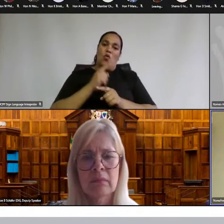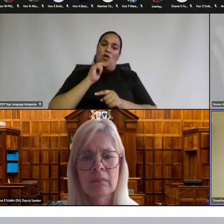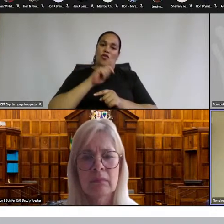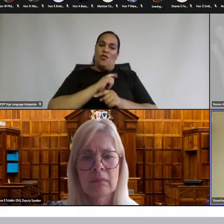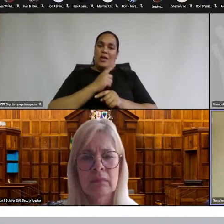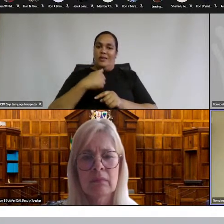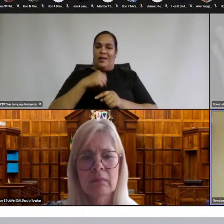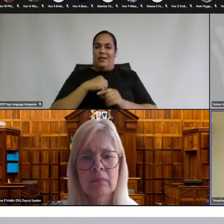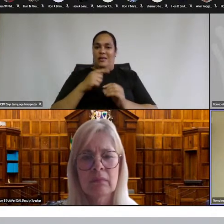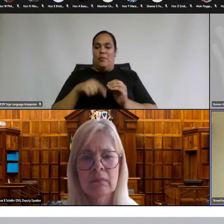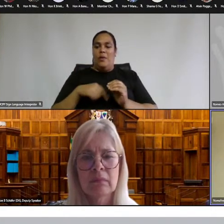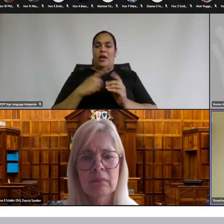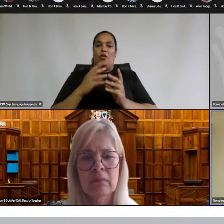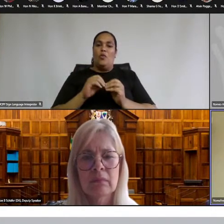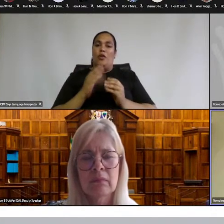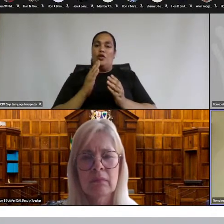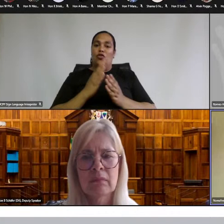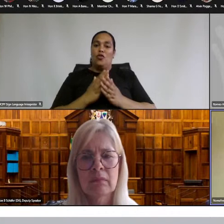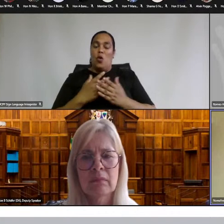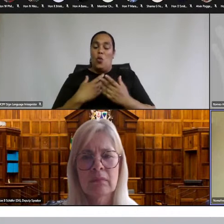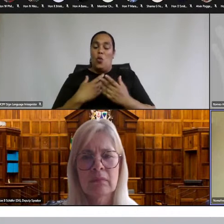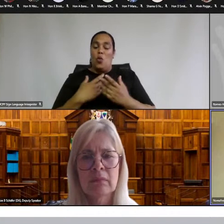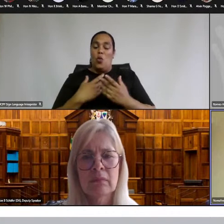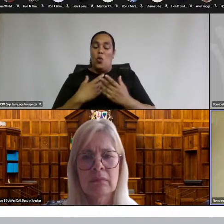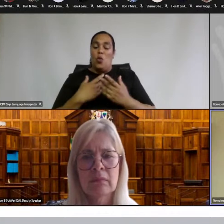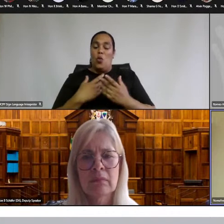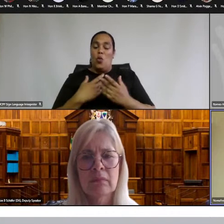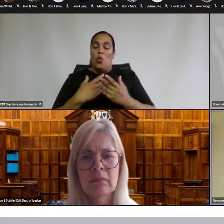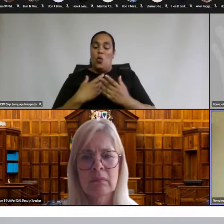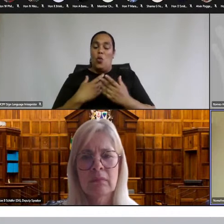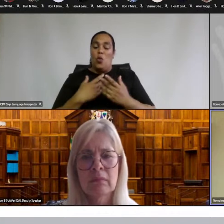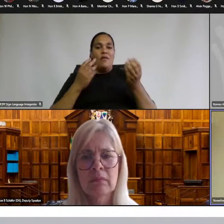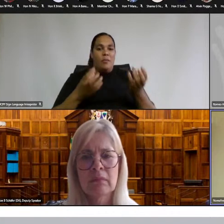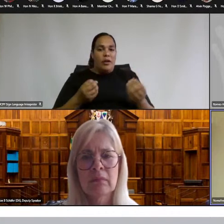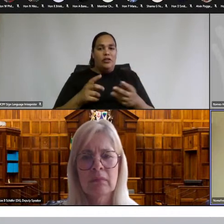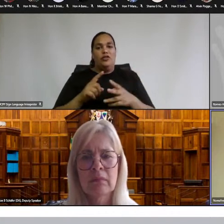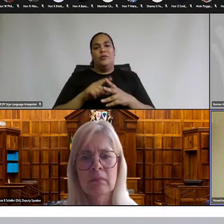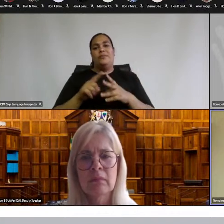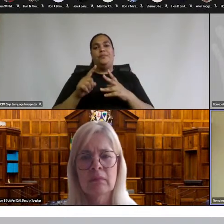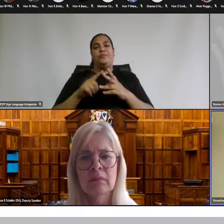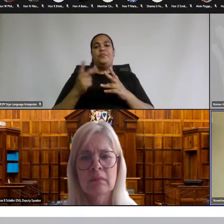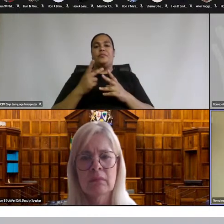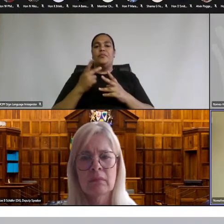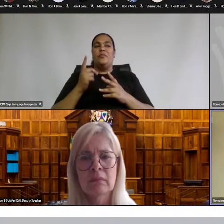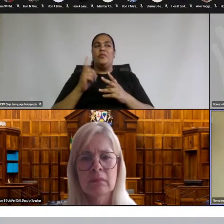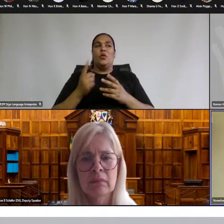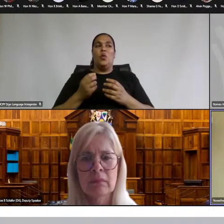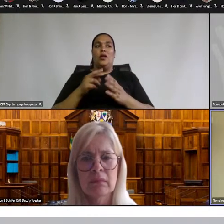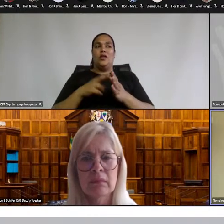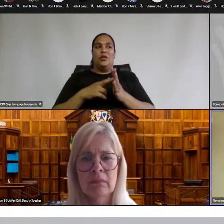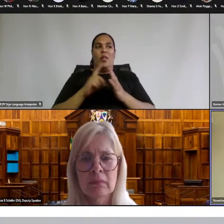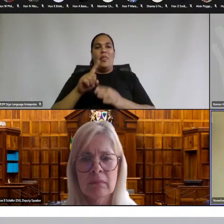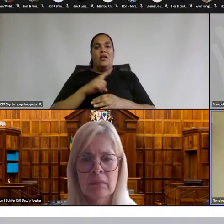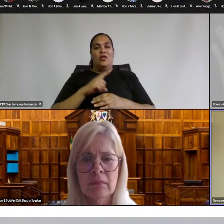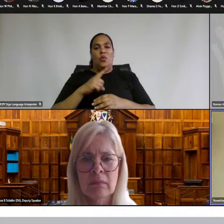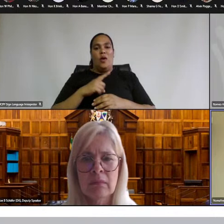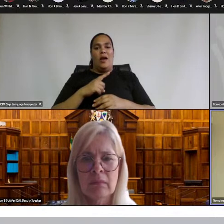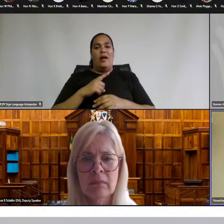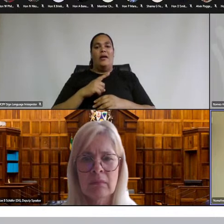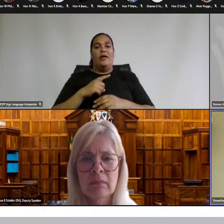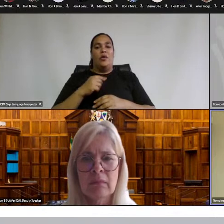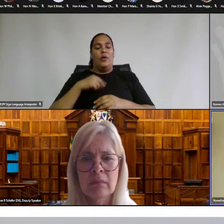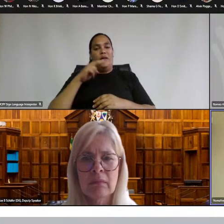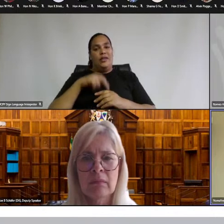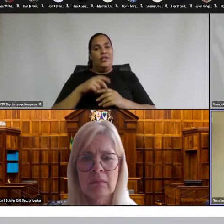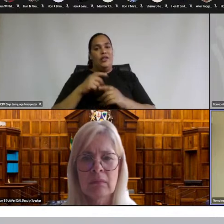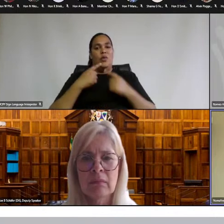in regard to making sure that we deliver in regard to the information that is being required. That's why for now it was about, do we have to